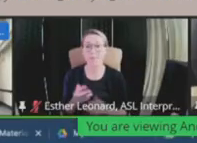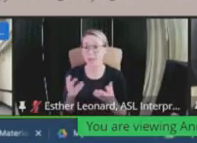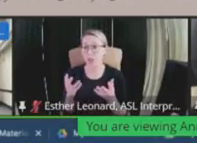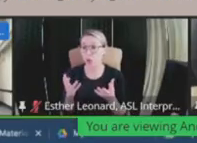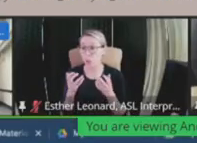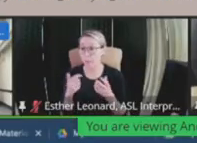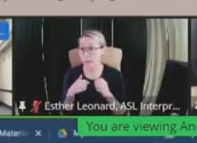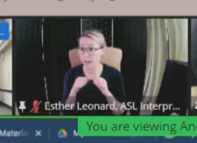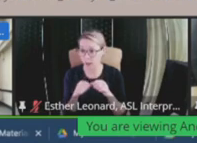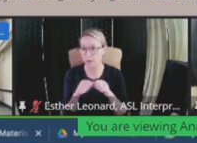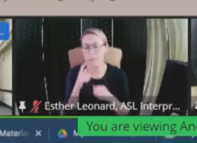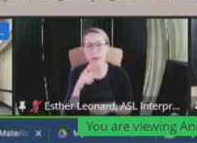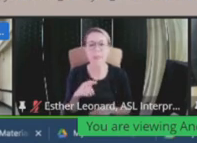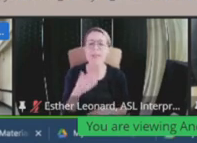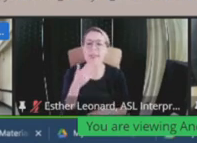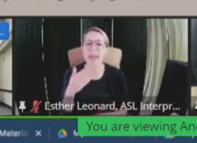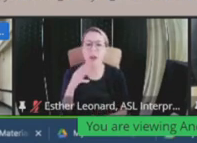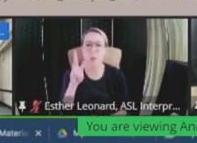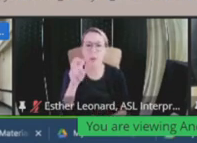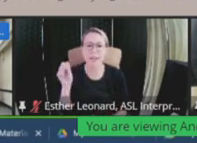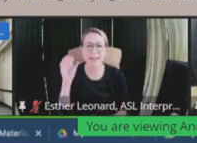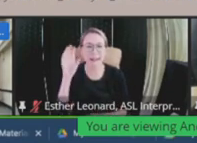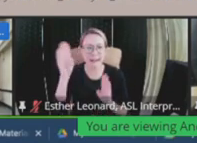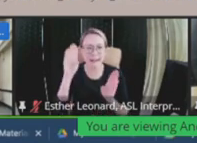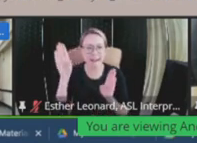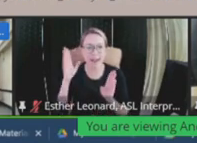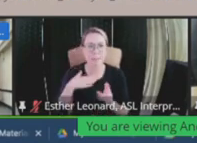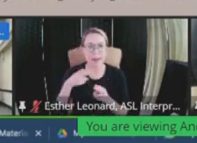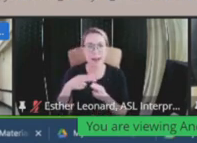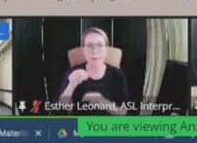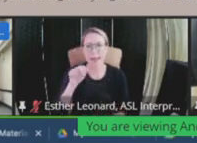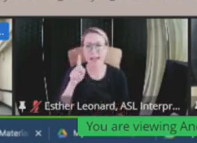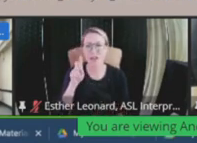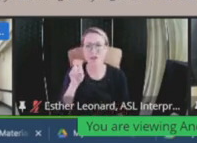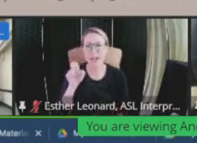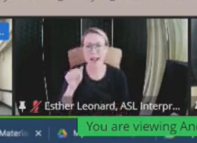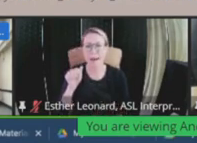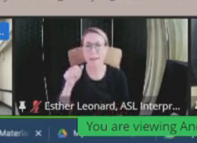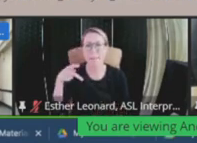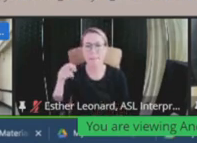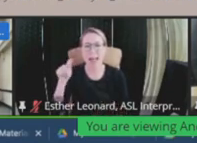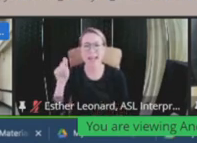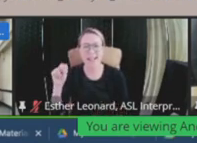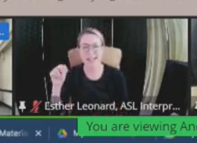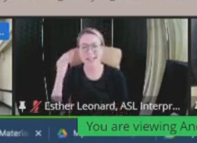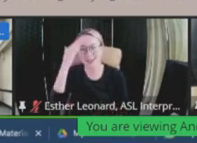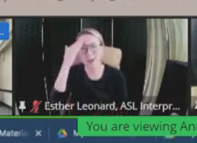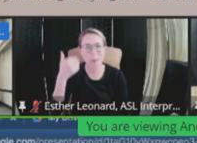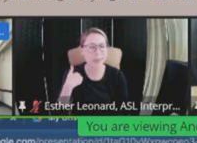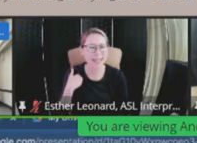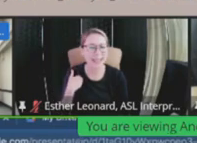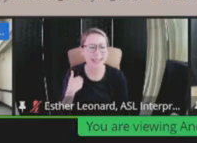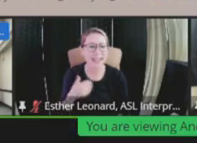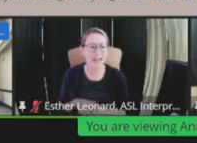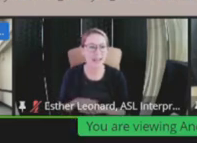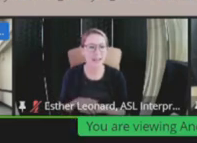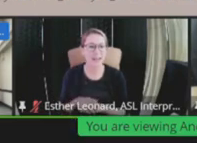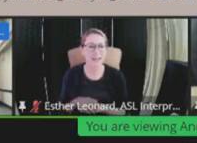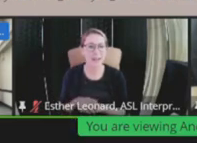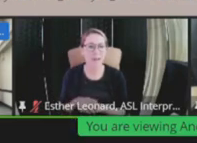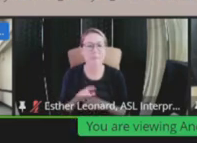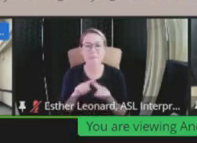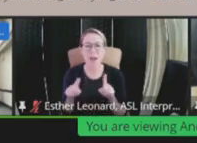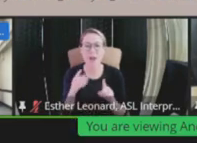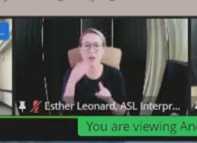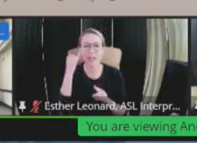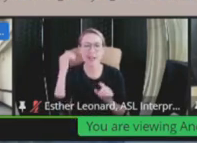Thank you, Wes. Hi, everyone. Yes, my name is Andrea Patton. You all know me if you're on the board, but to introduce myself